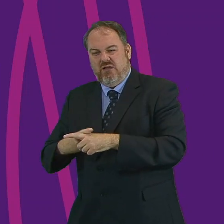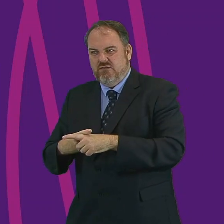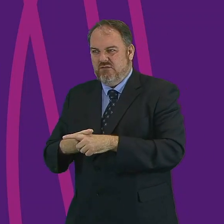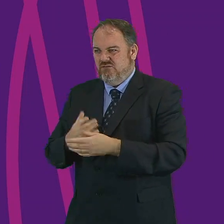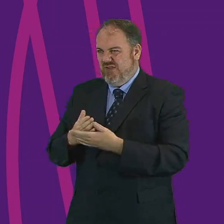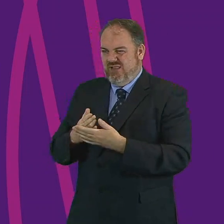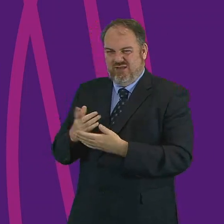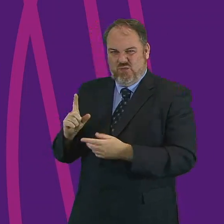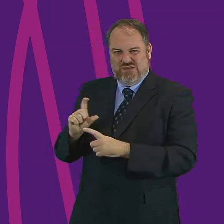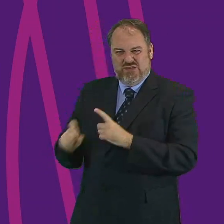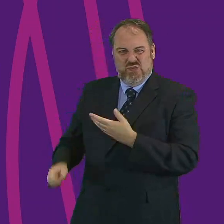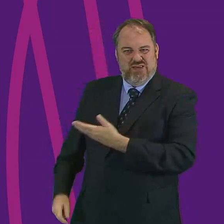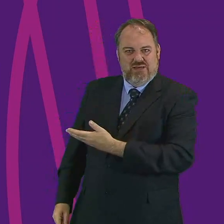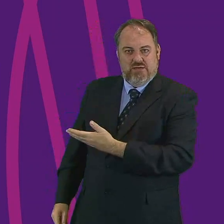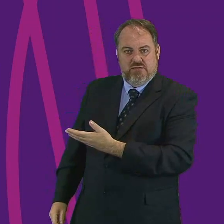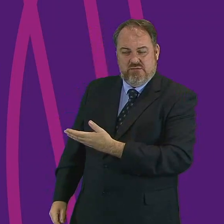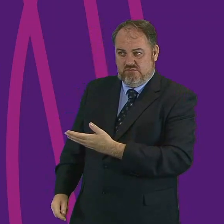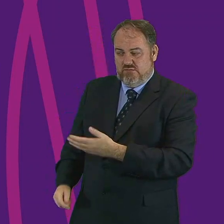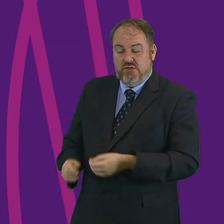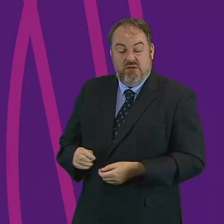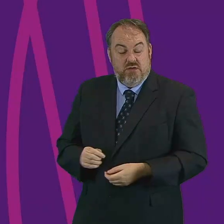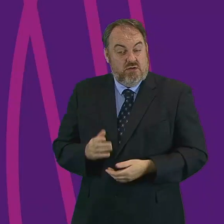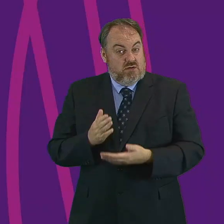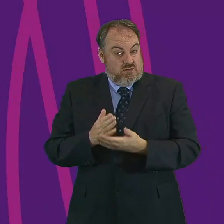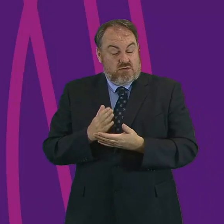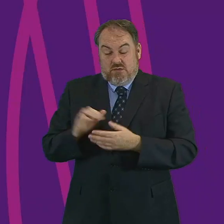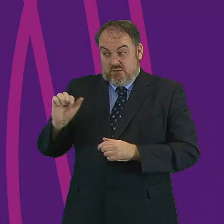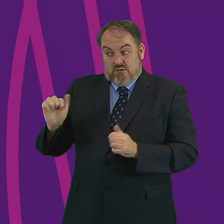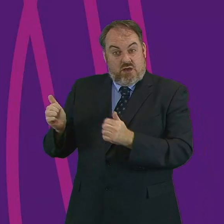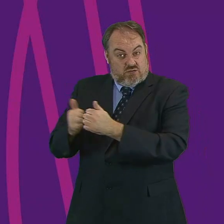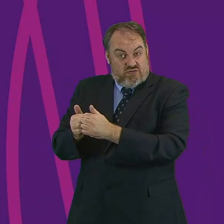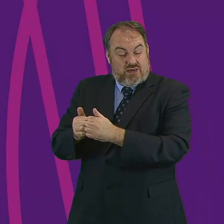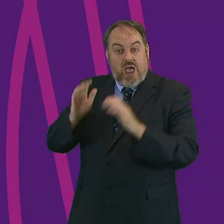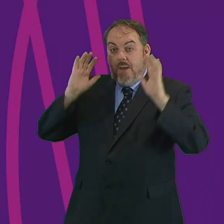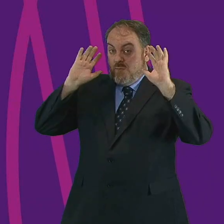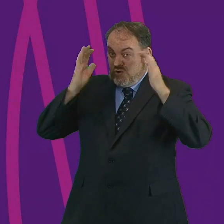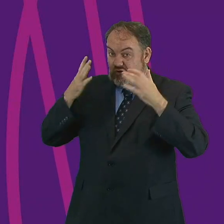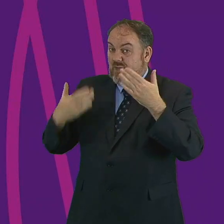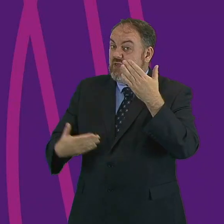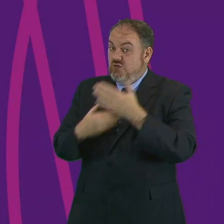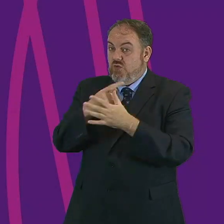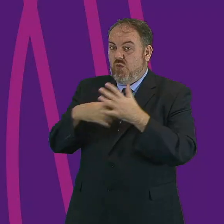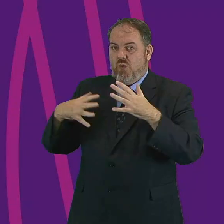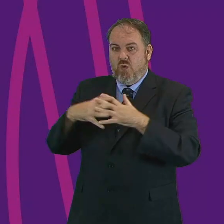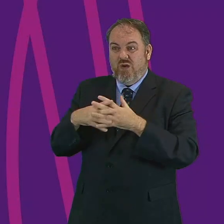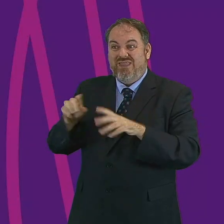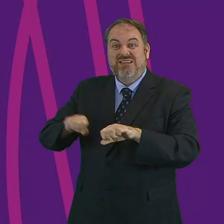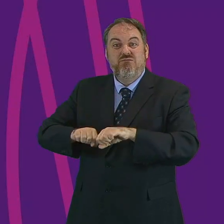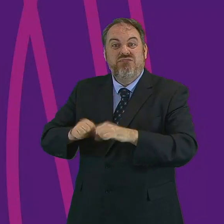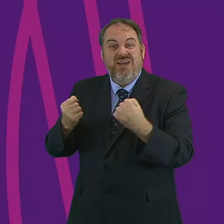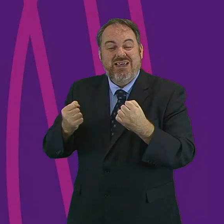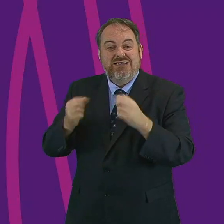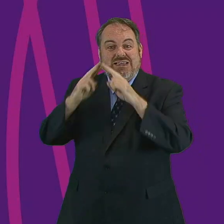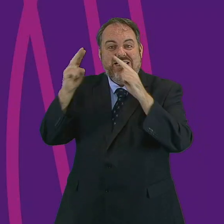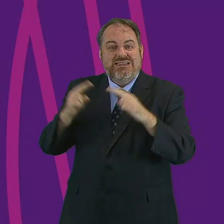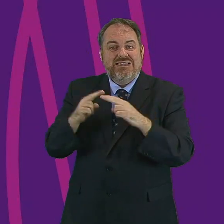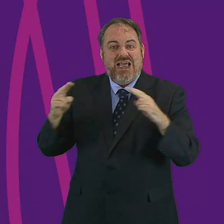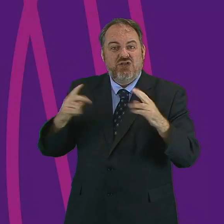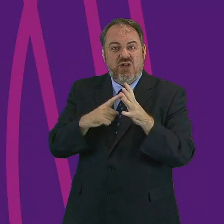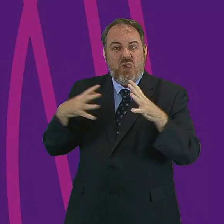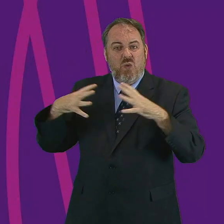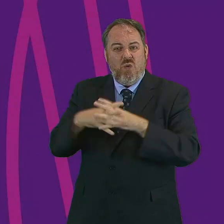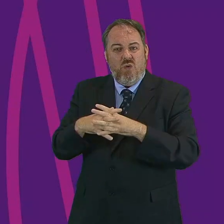would be full and proper and appropriate inquiry into what gave rise to these circumstances. But I think that is probably